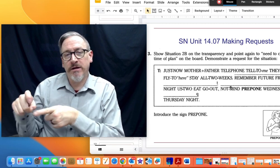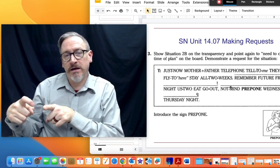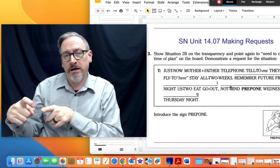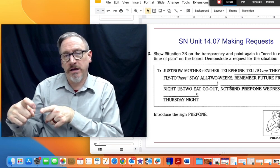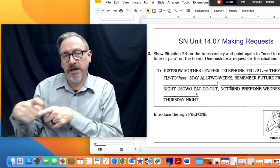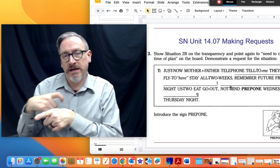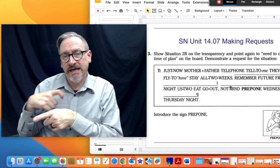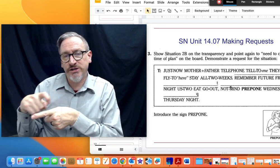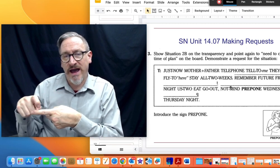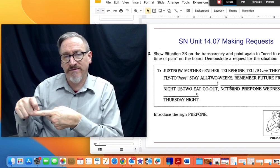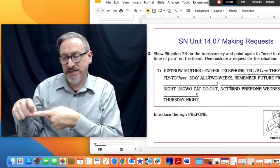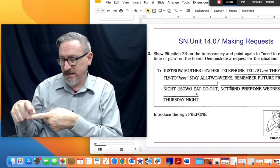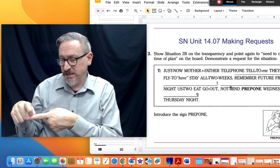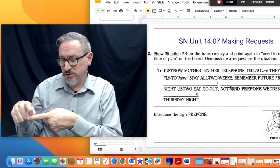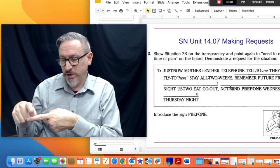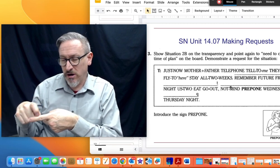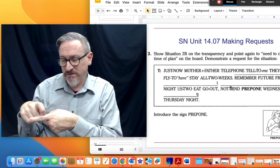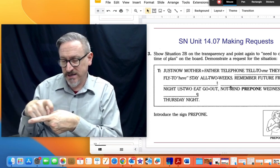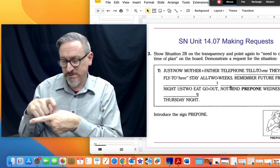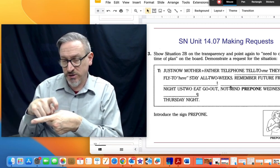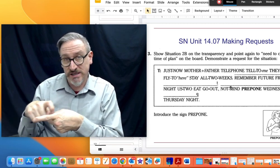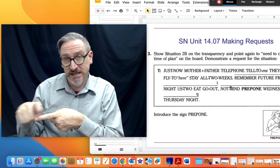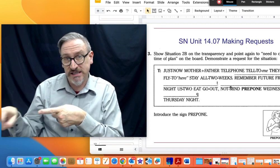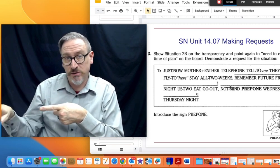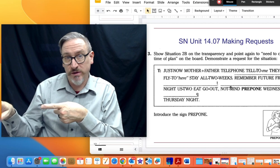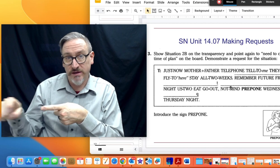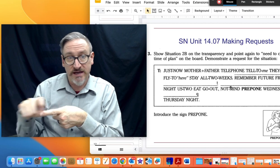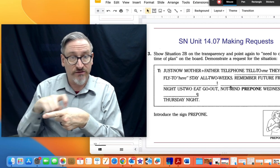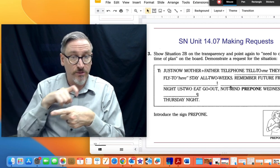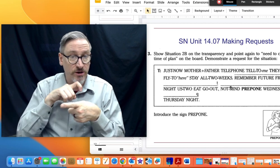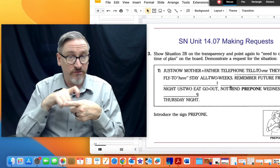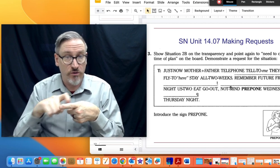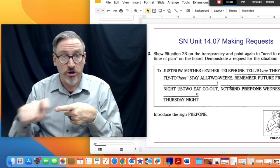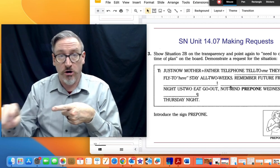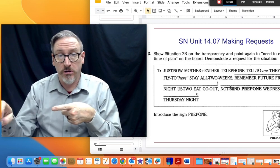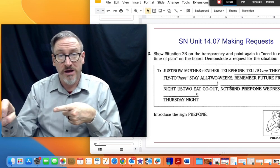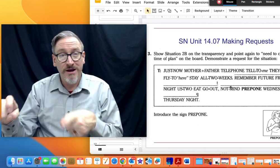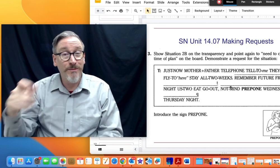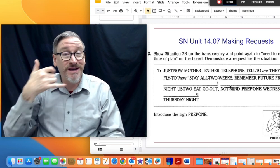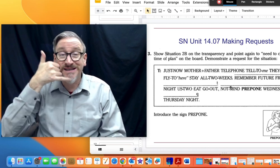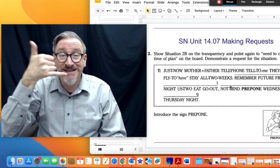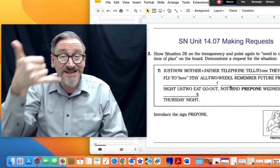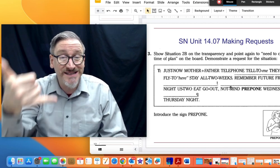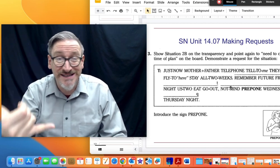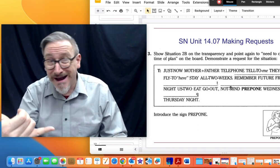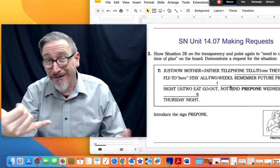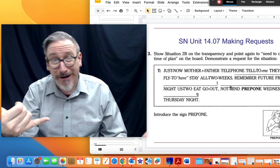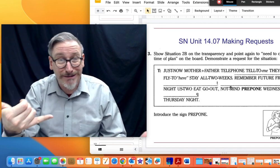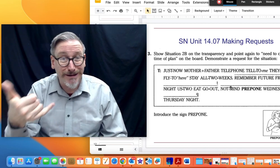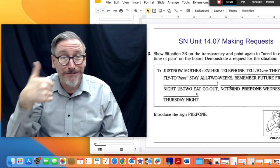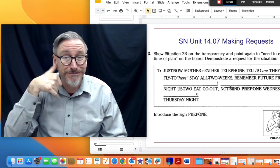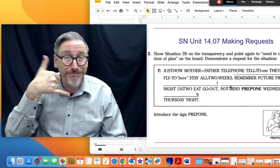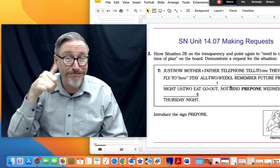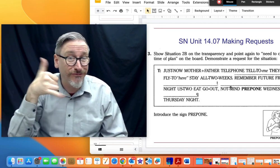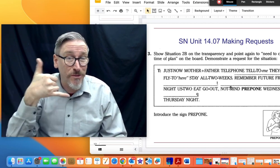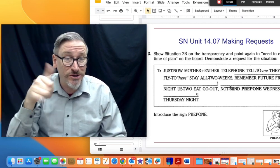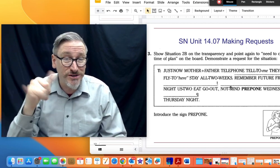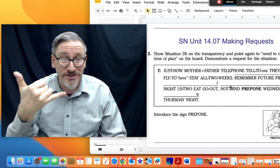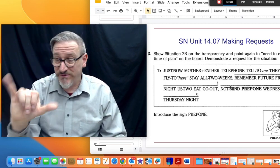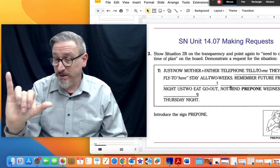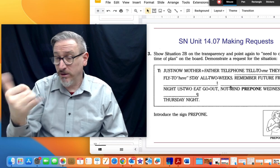And in case you haven't seen this, we oftentimes use this within the deaf community for call because this is not right, right?